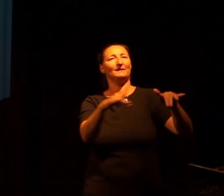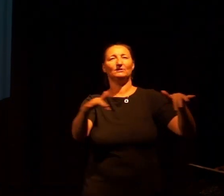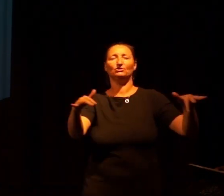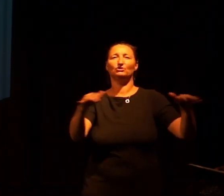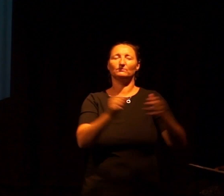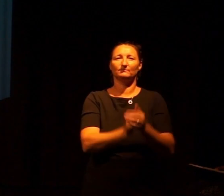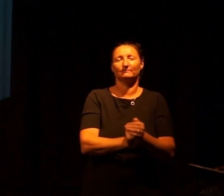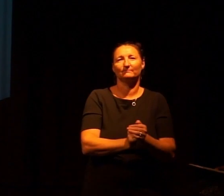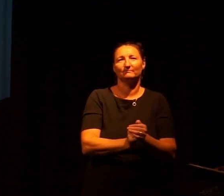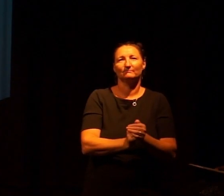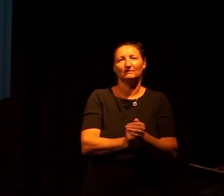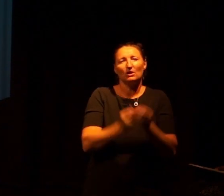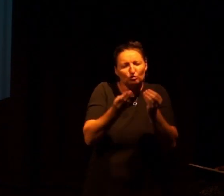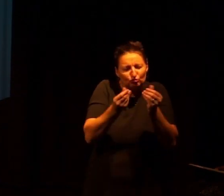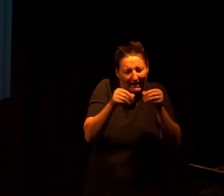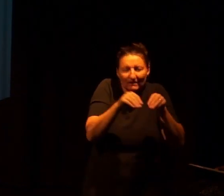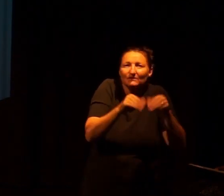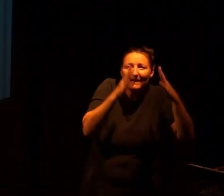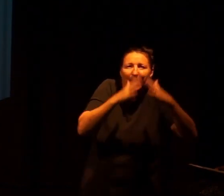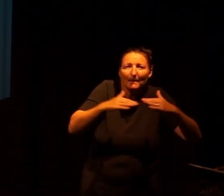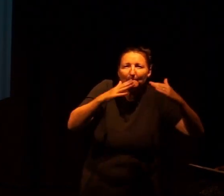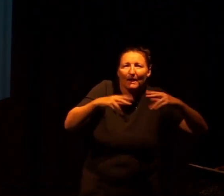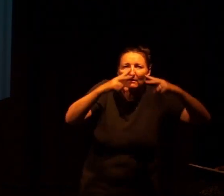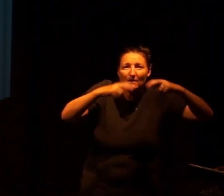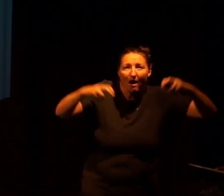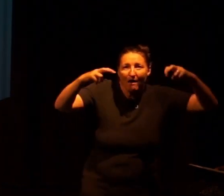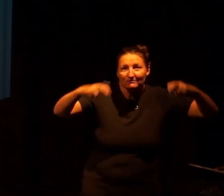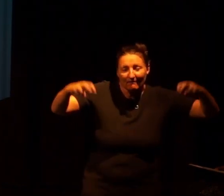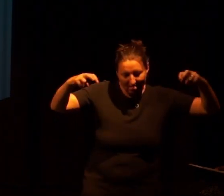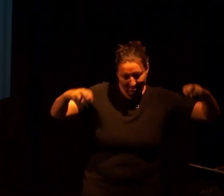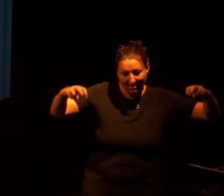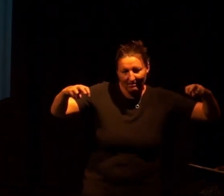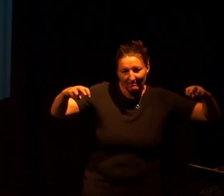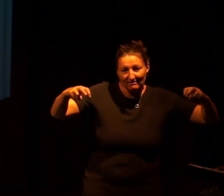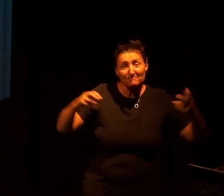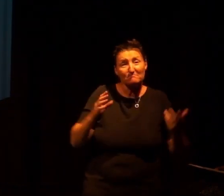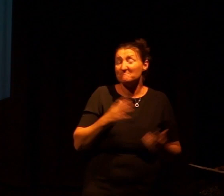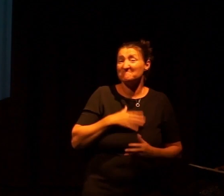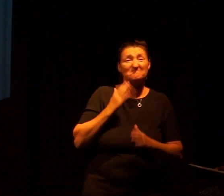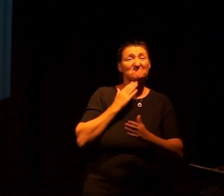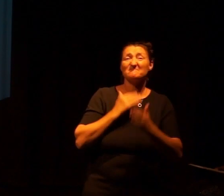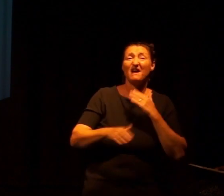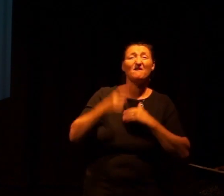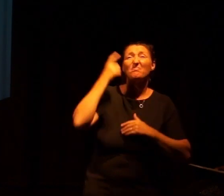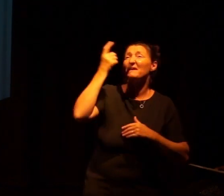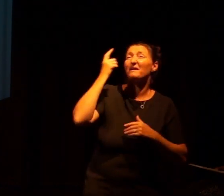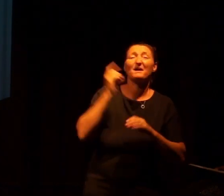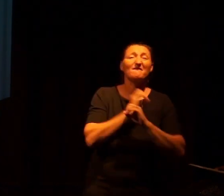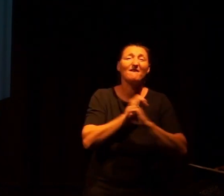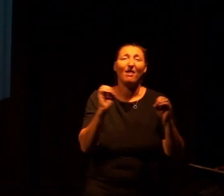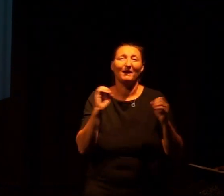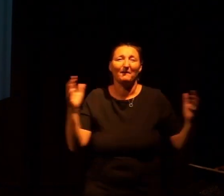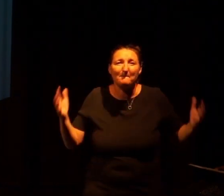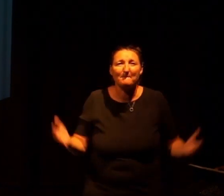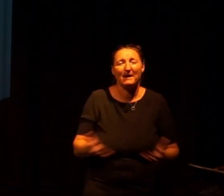beach. The grain of sand as I built my castle, having nothing to think about but play.